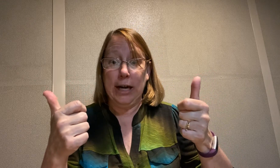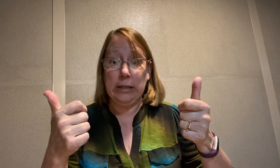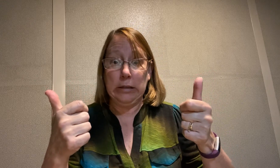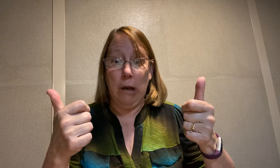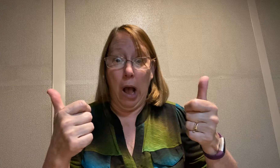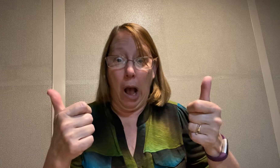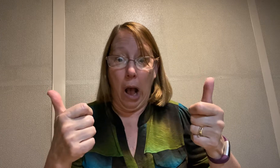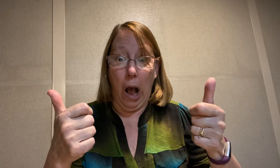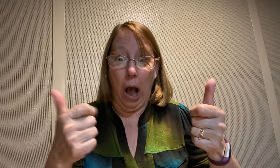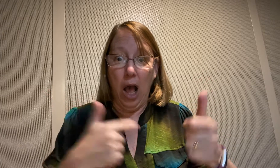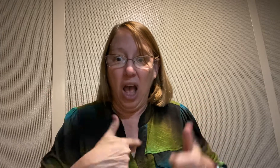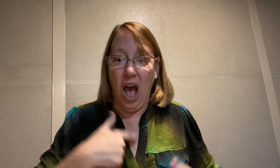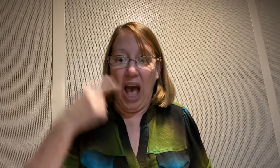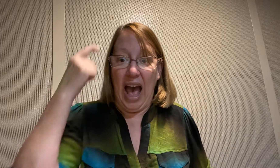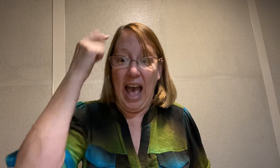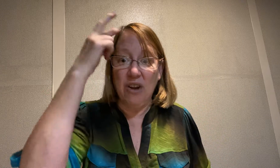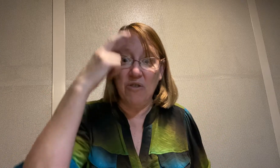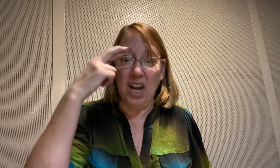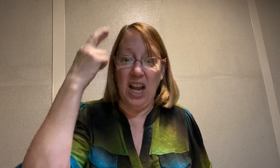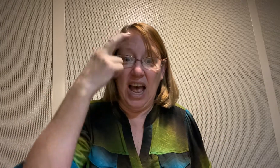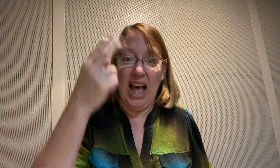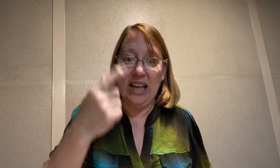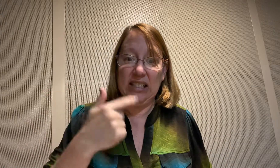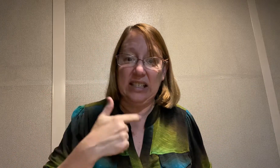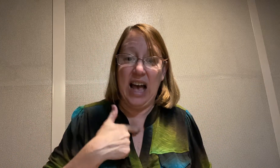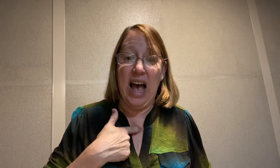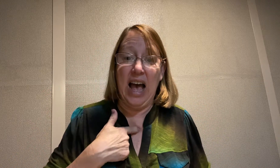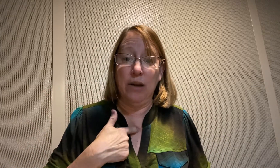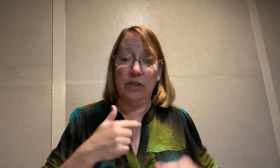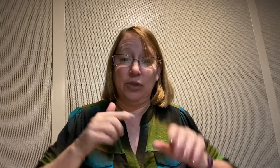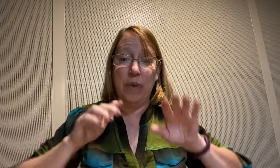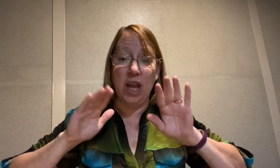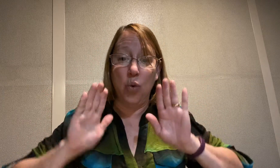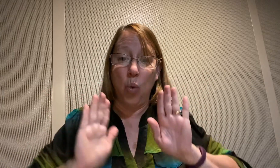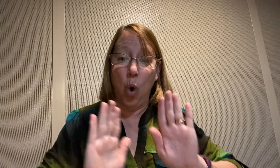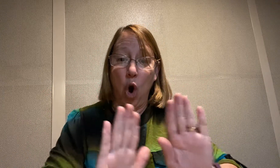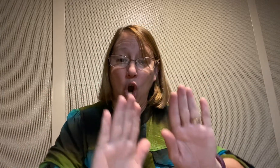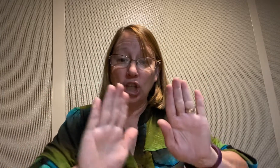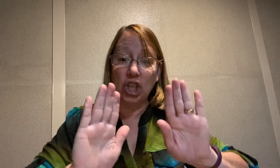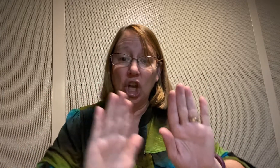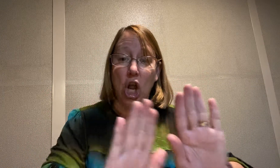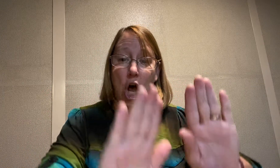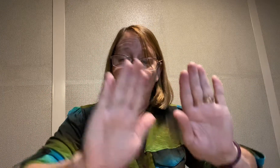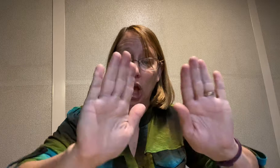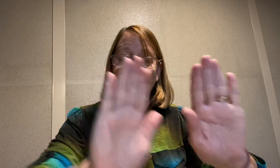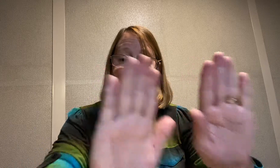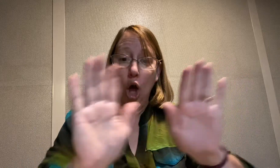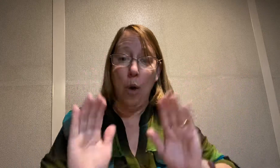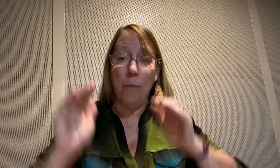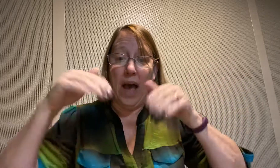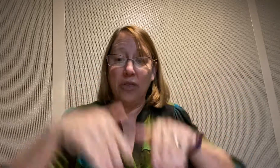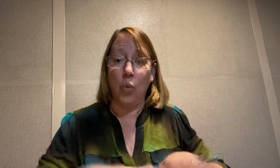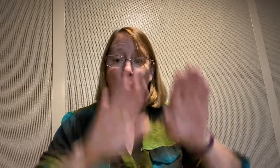increased. I realized I was being whirled along by the